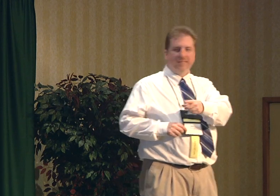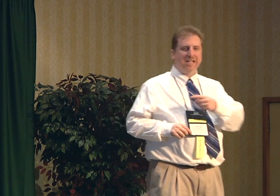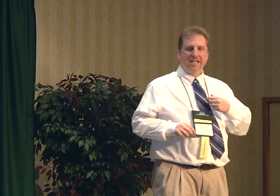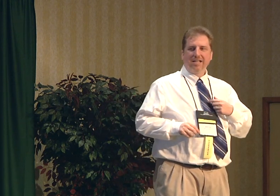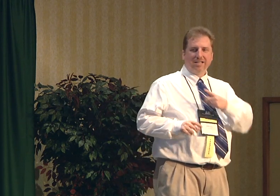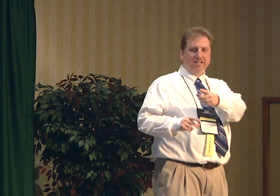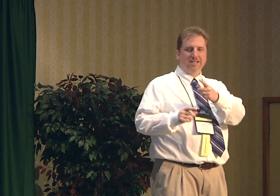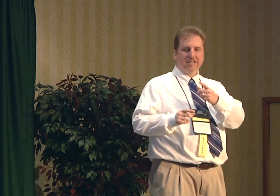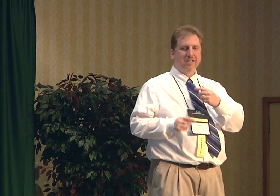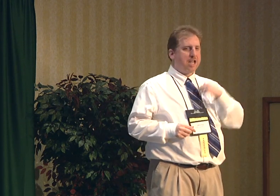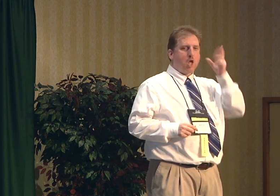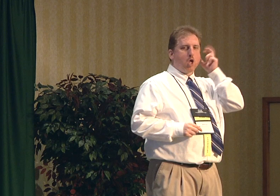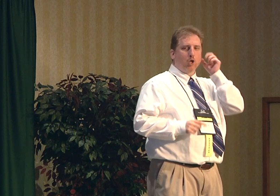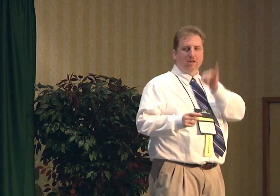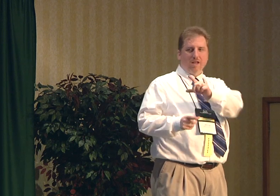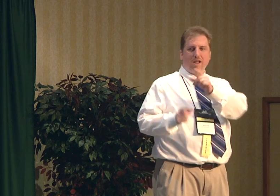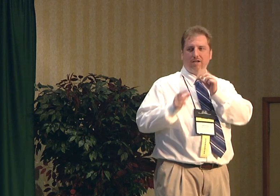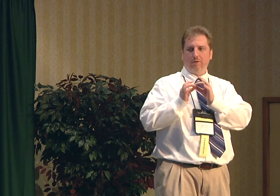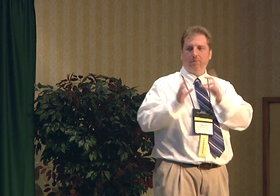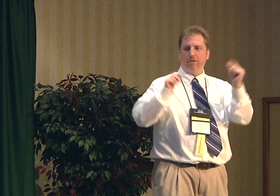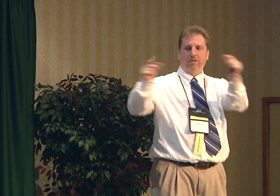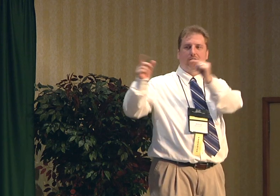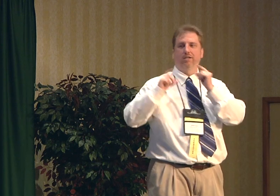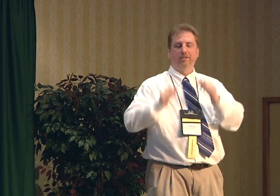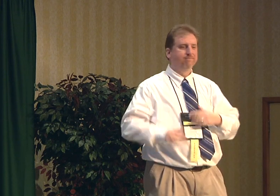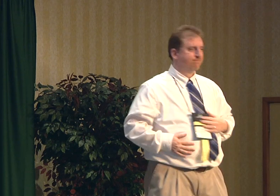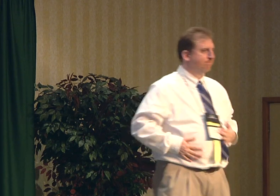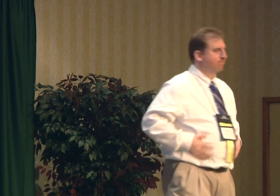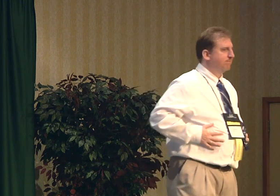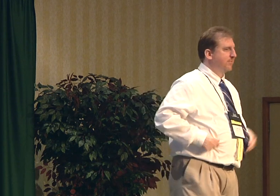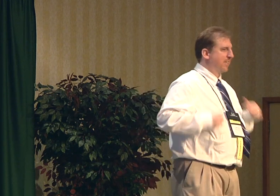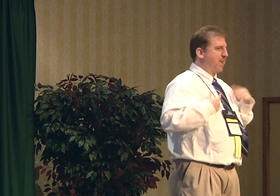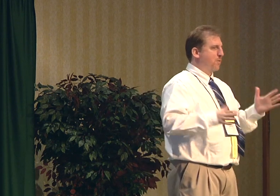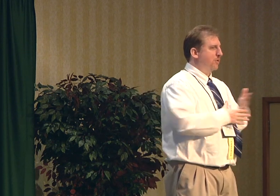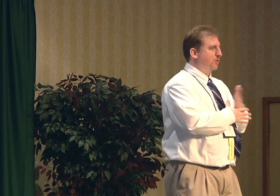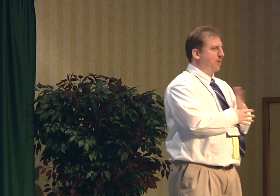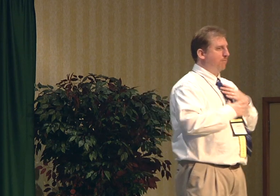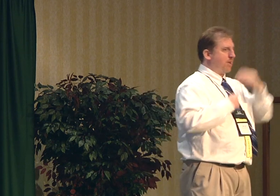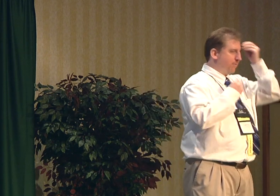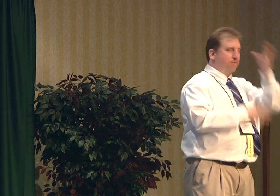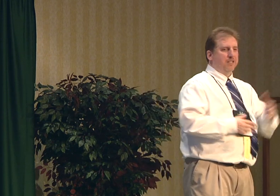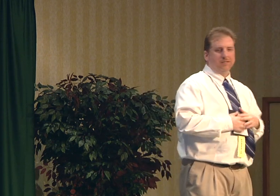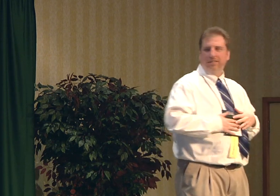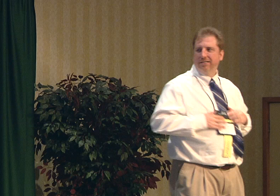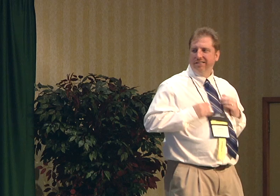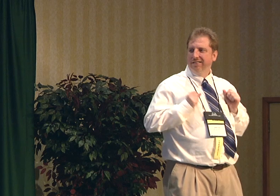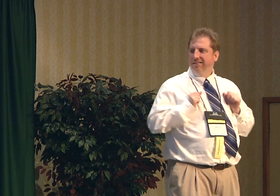Sometimes they meet them and maybe they've heard things about that interpreter that this person is not does not